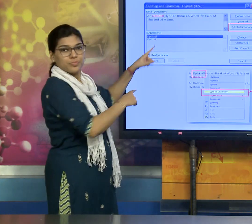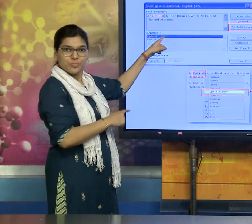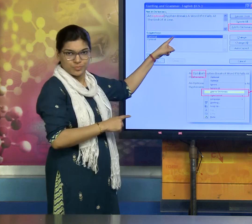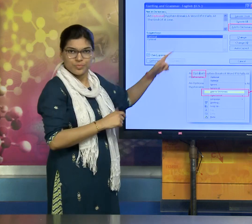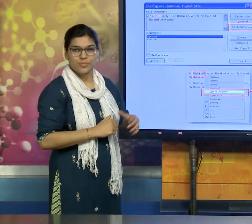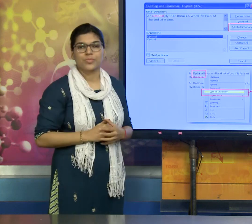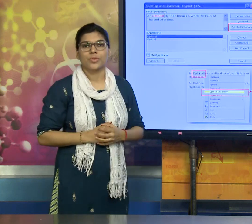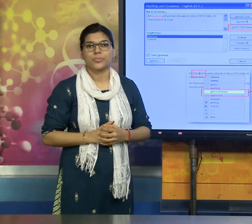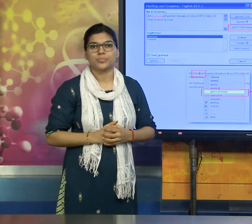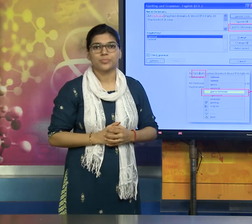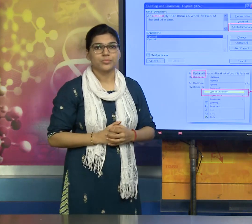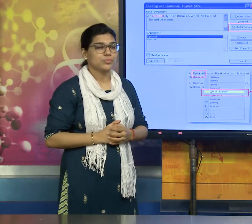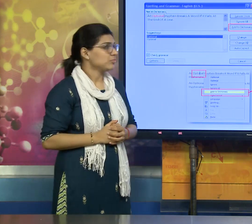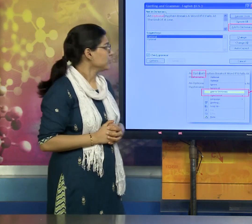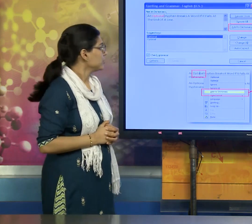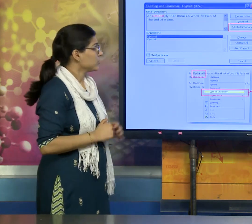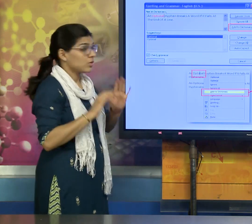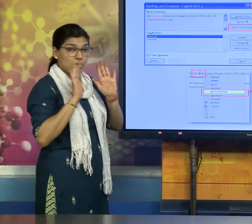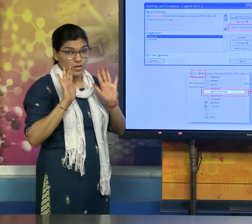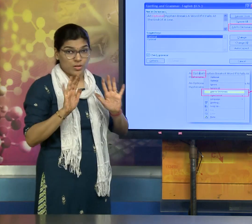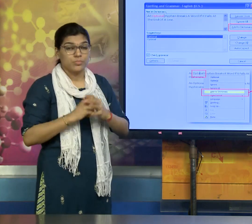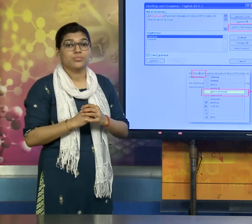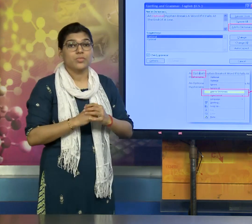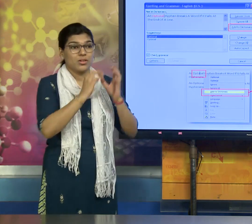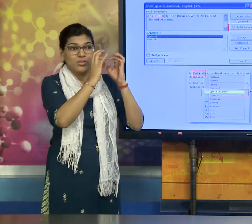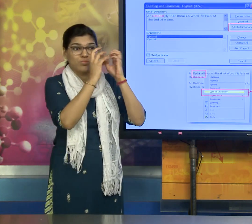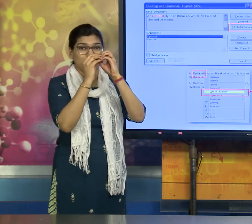your dictionary. So red line will get removed